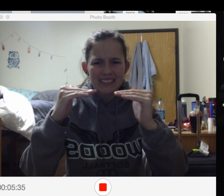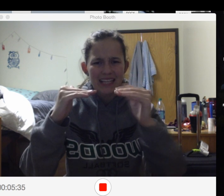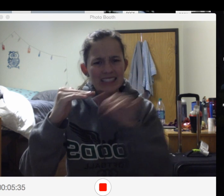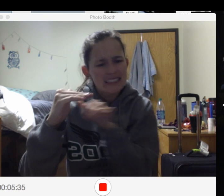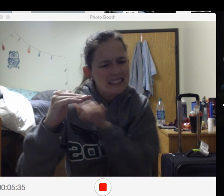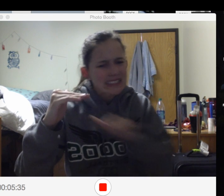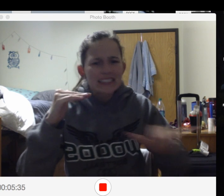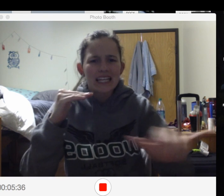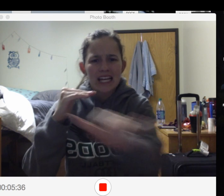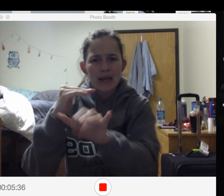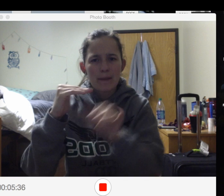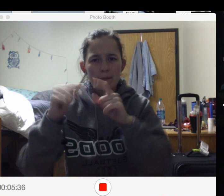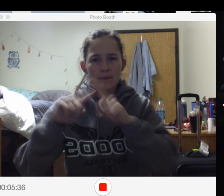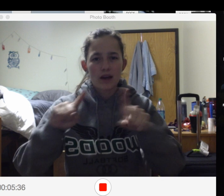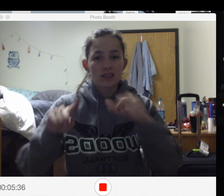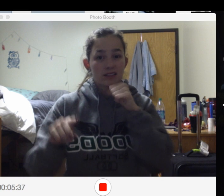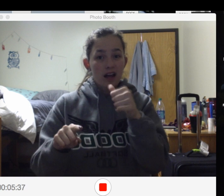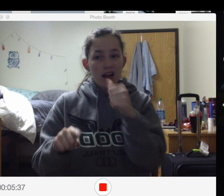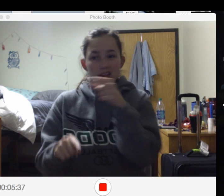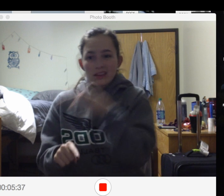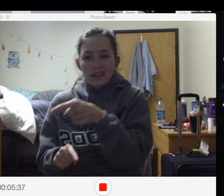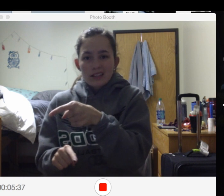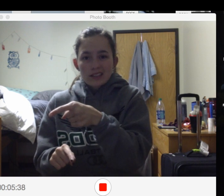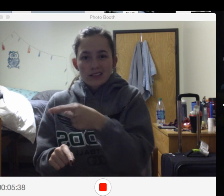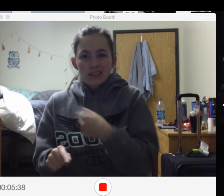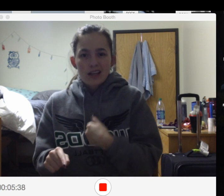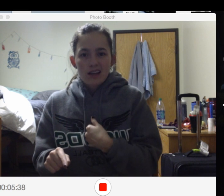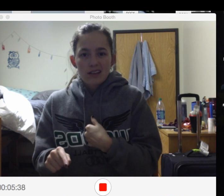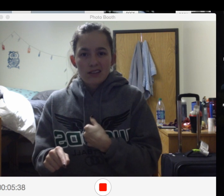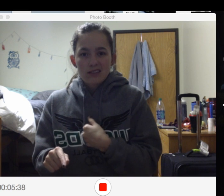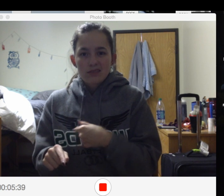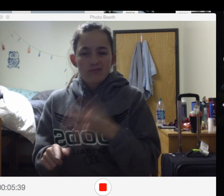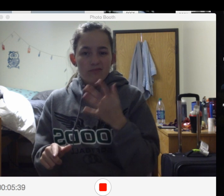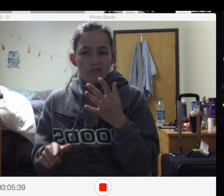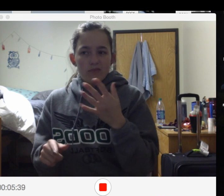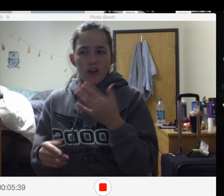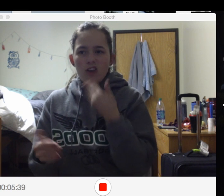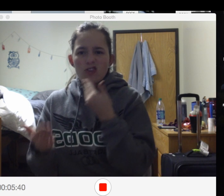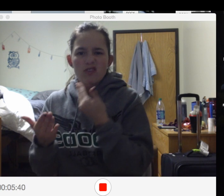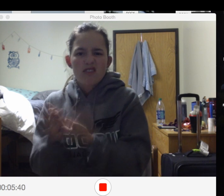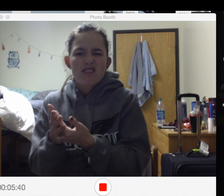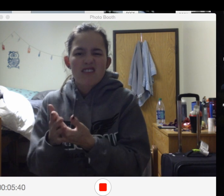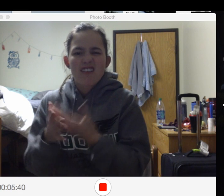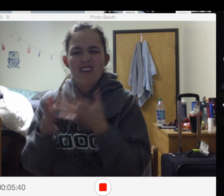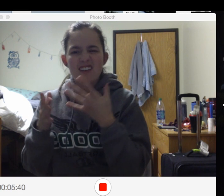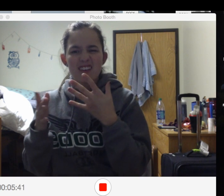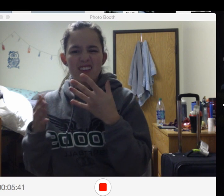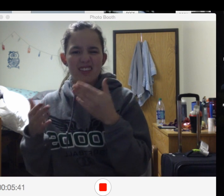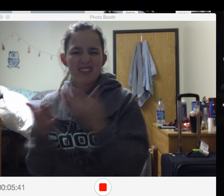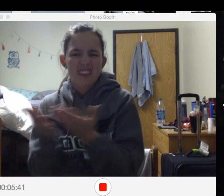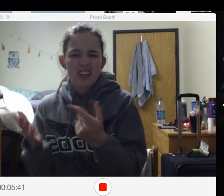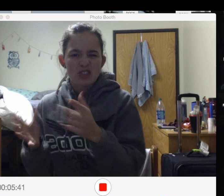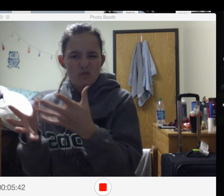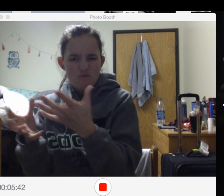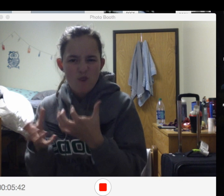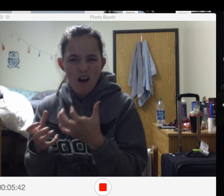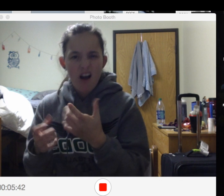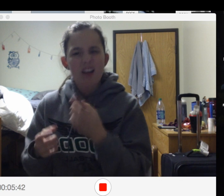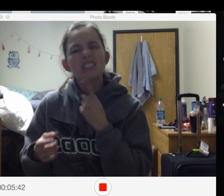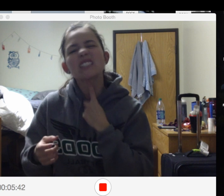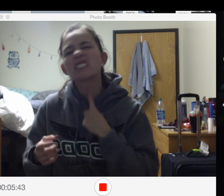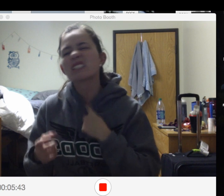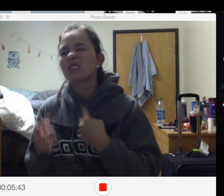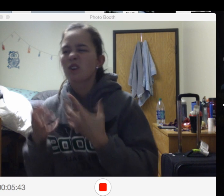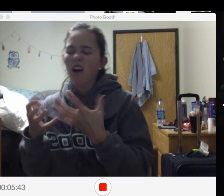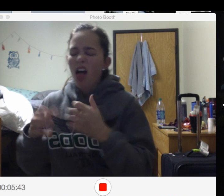vegetables. It gives us some information dessert. And the challenge with these kind of algorithmic filters, these personalized filters, is